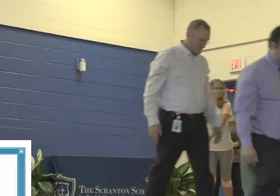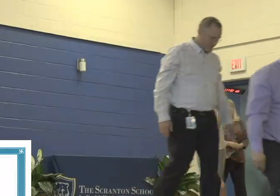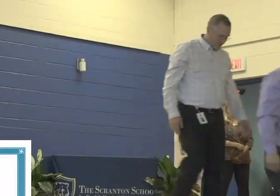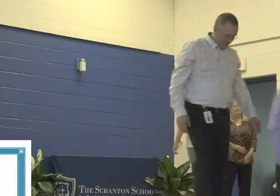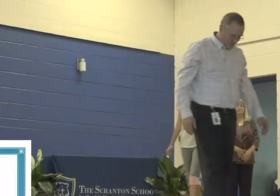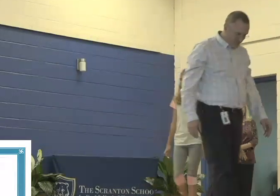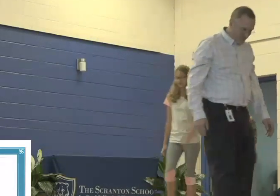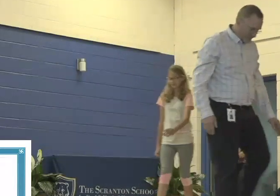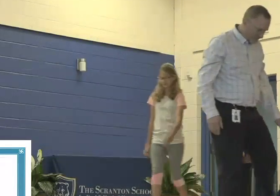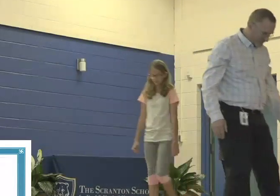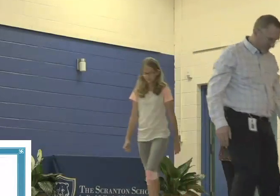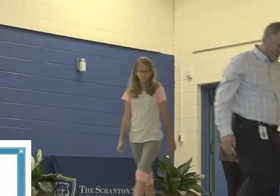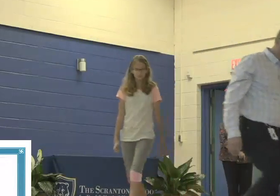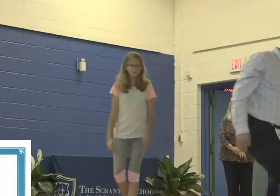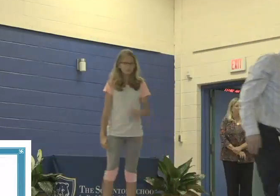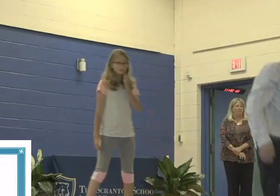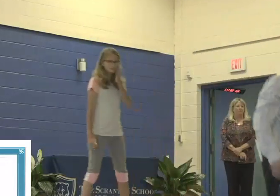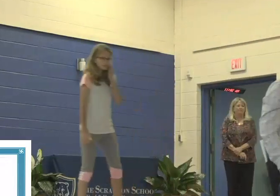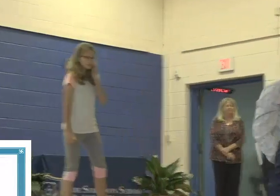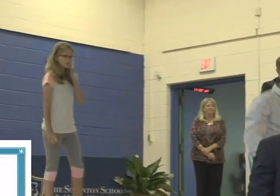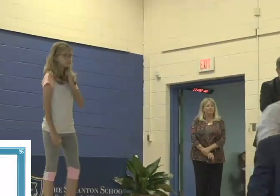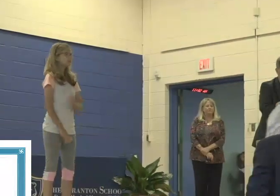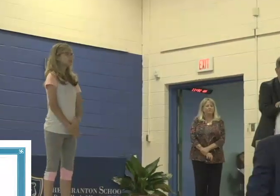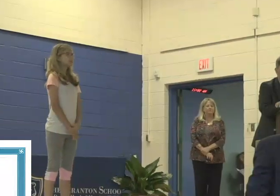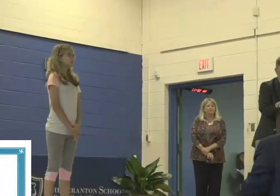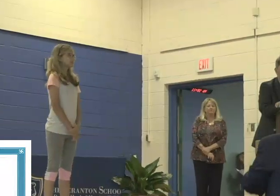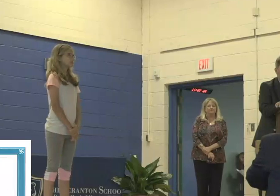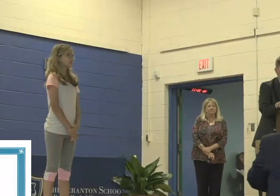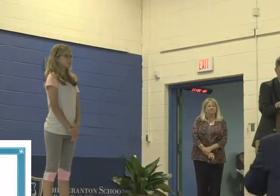Mr. Pettinato, come here.